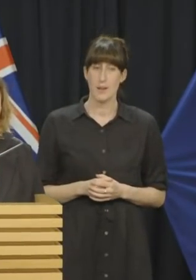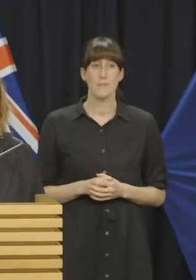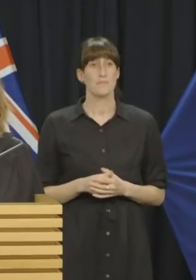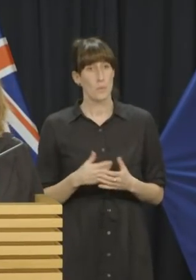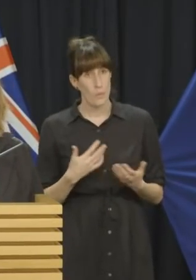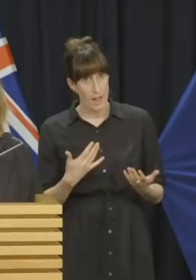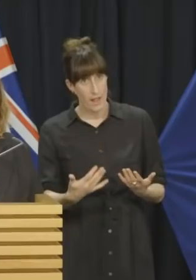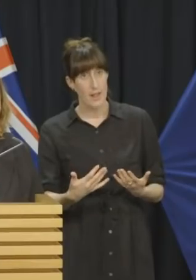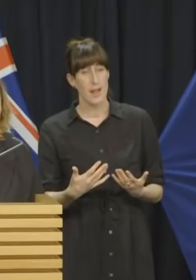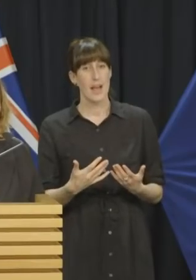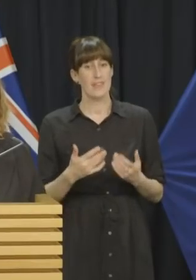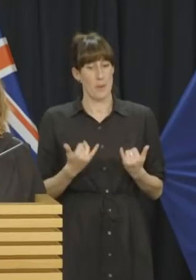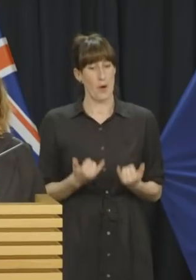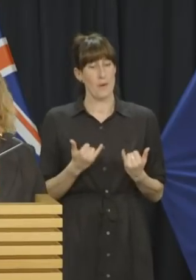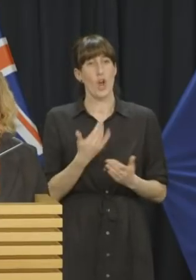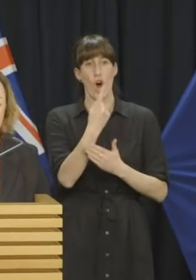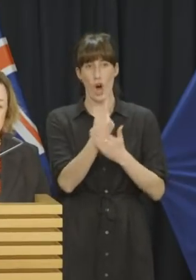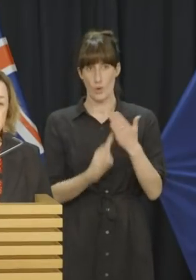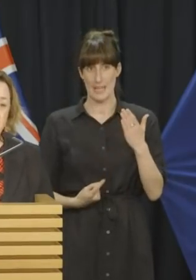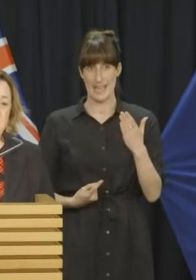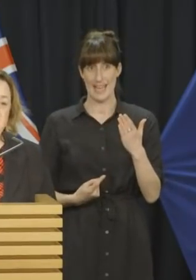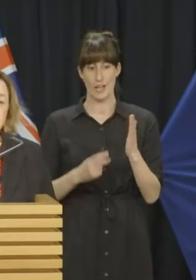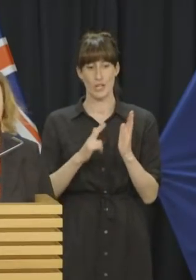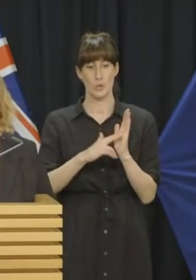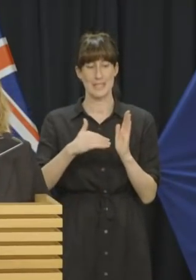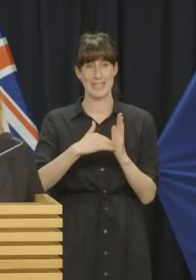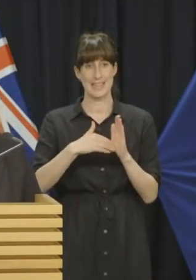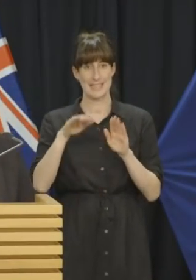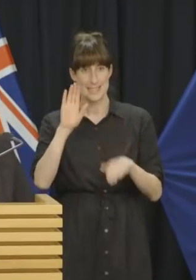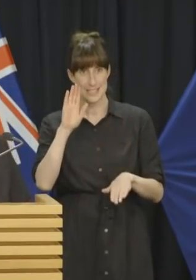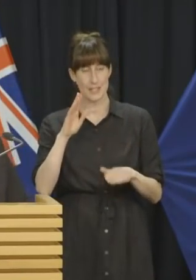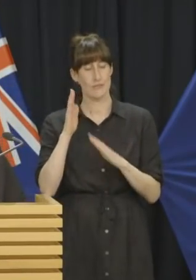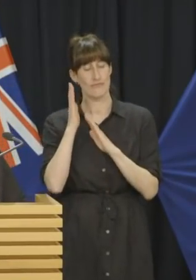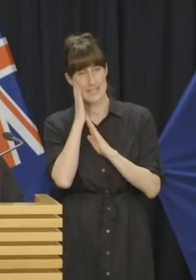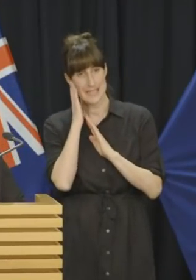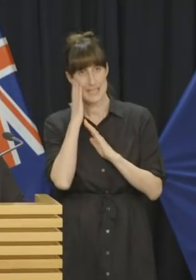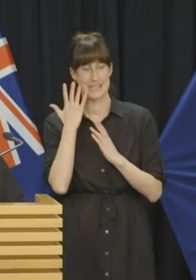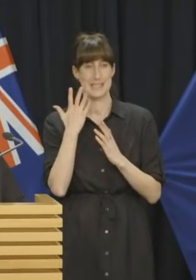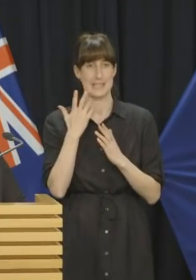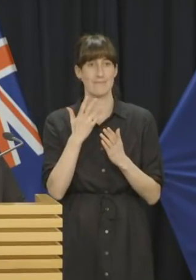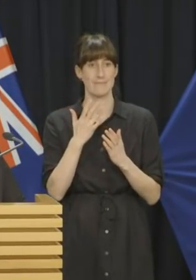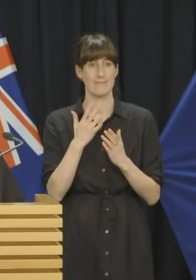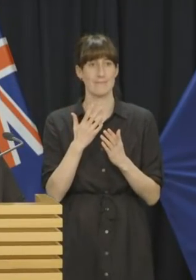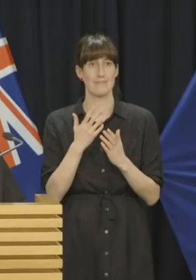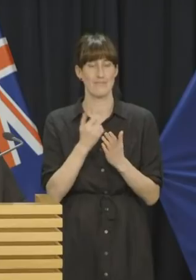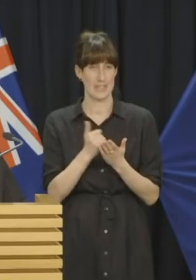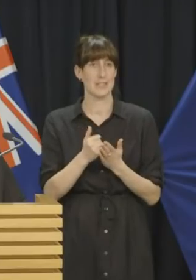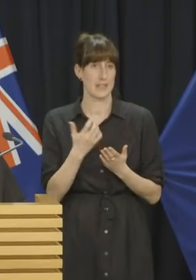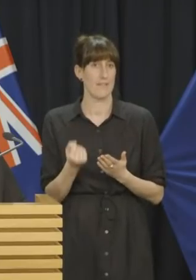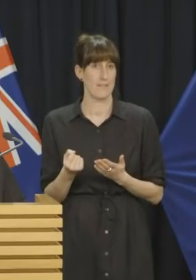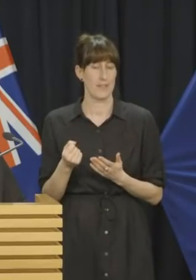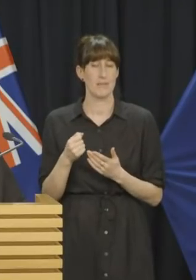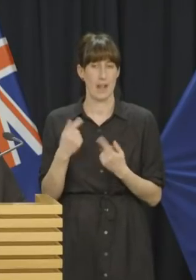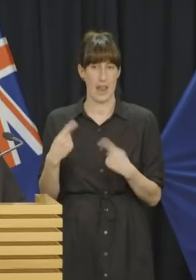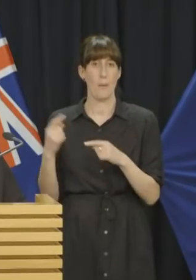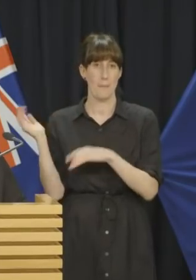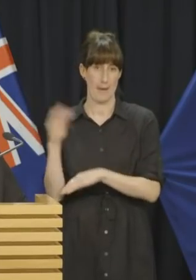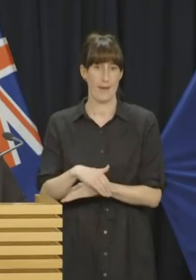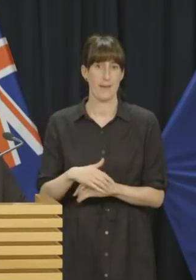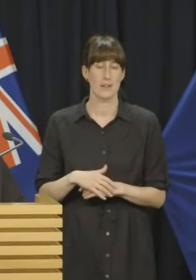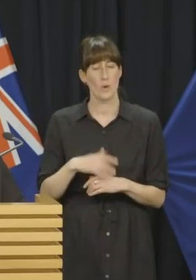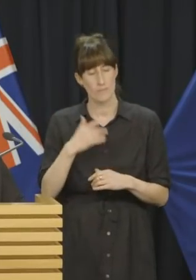New Zealand citizens and residents, we will need to be looking at charging regimes. Need to charge them, like the student loan scheme? Is that the best way to charge